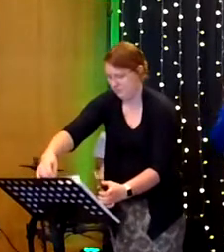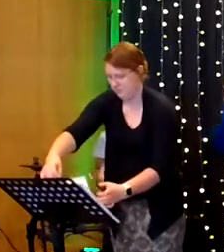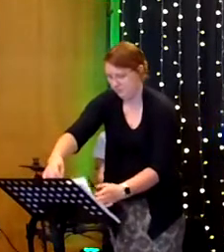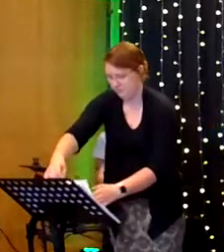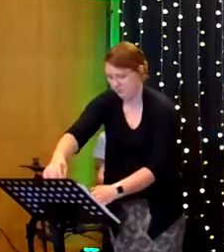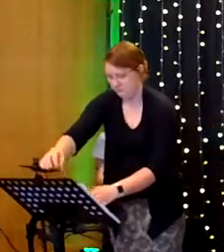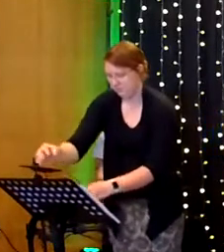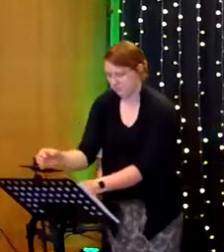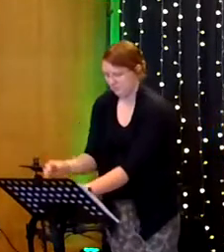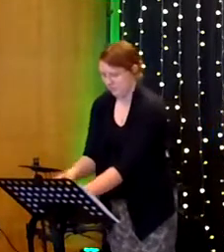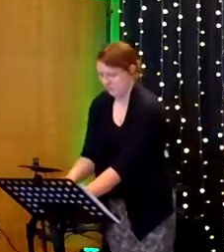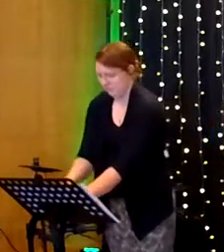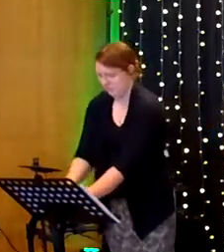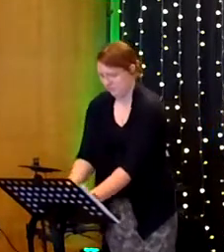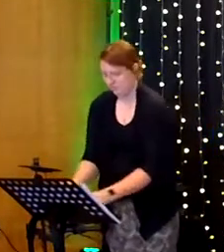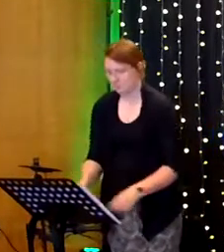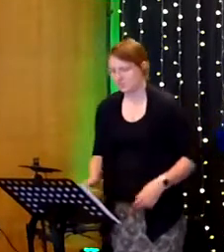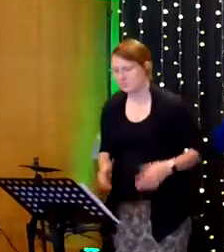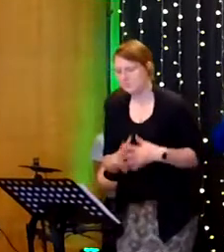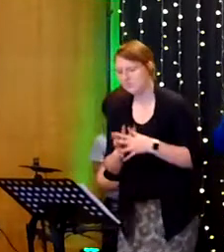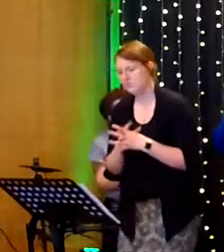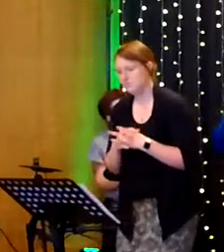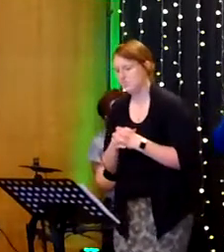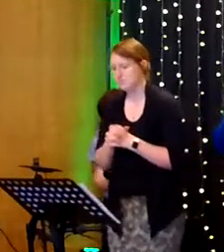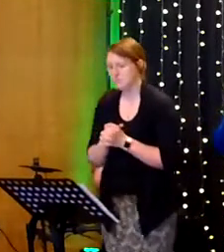Let's sing this together.